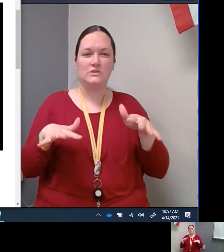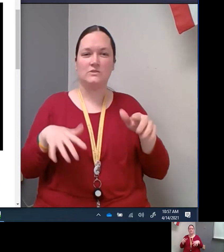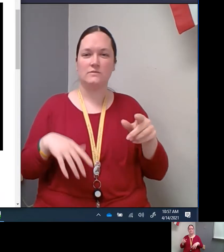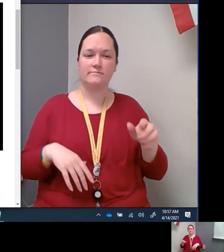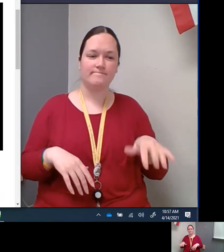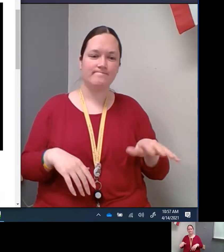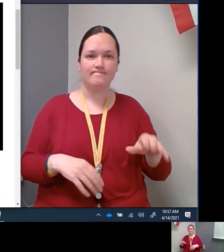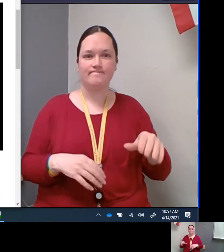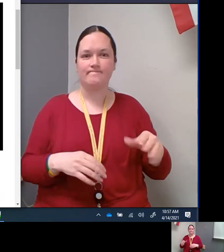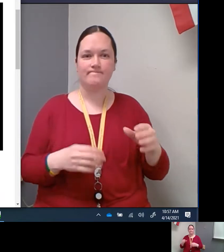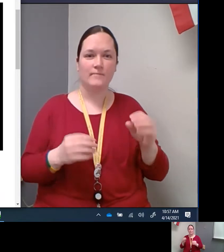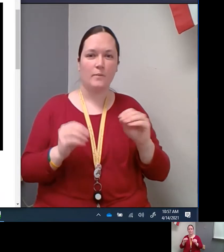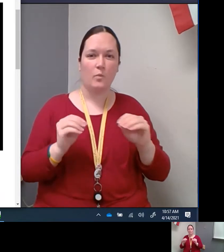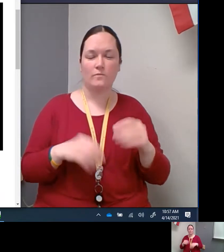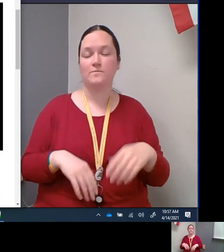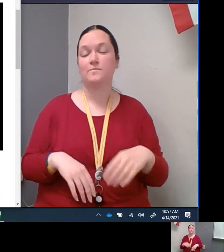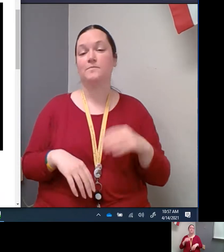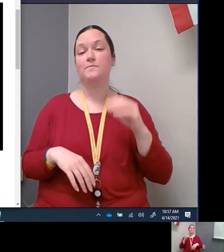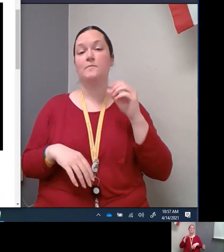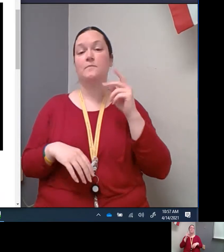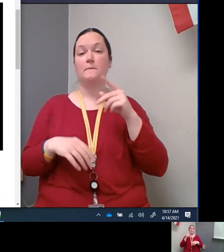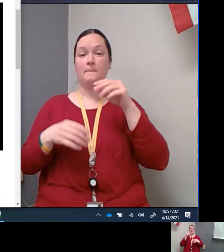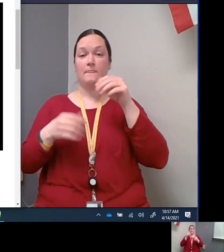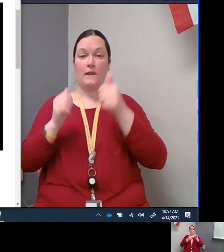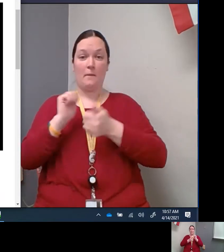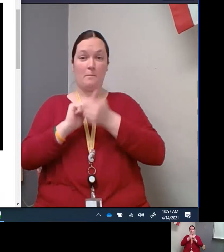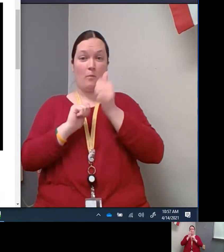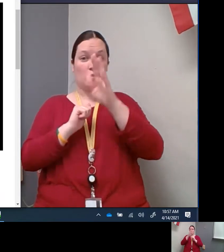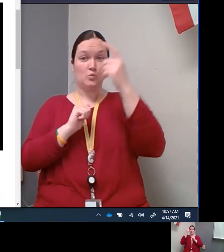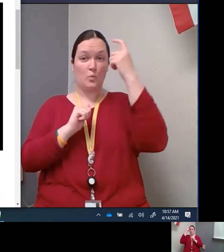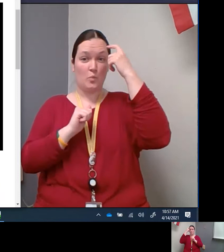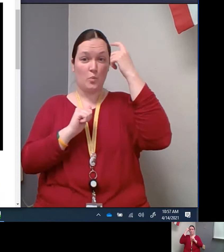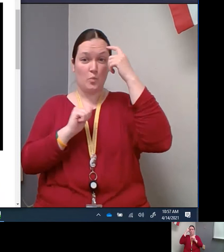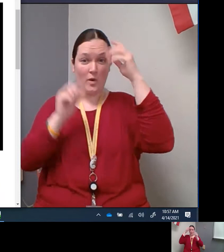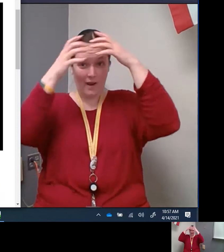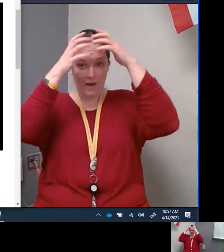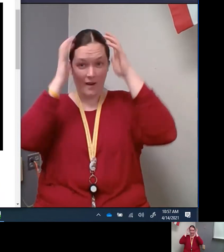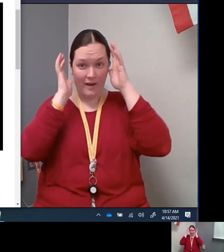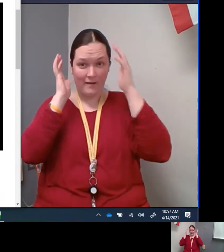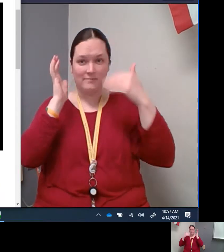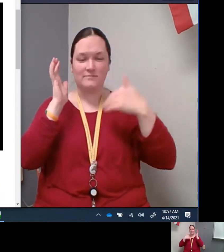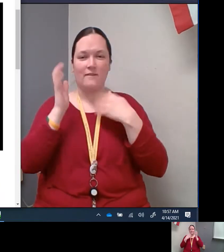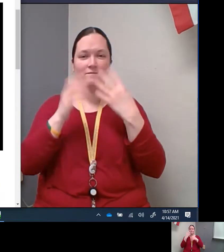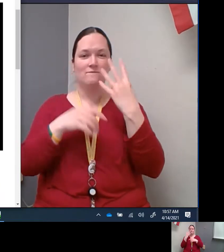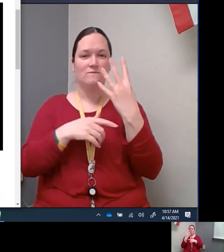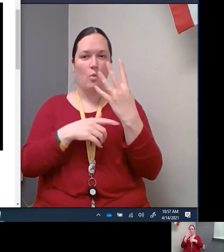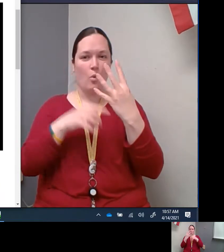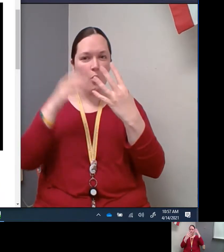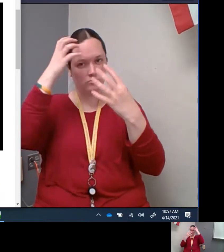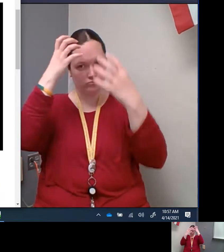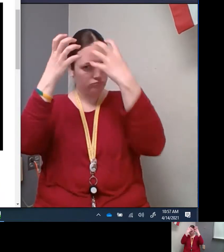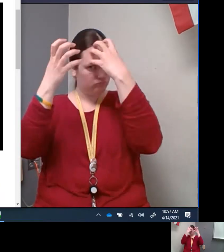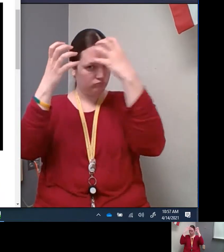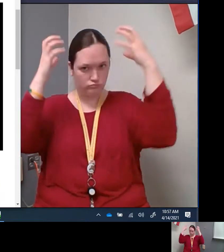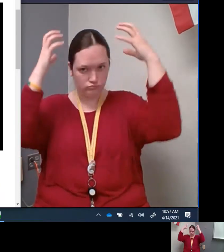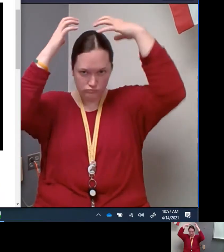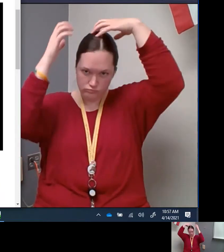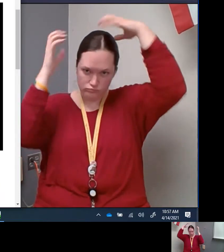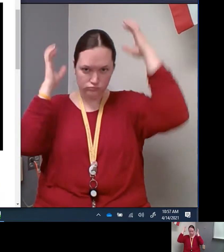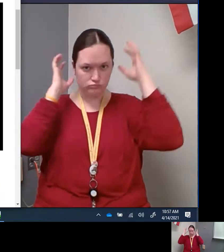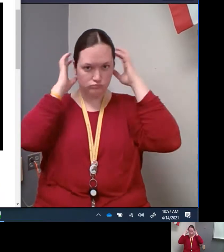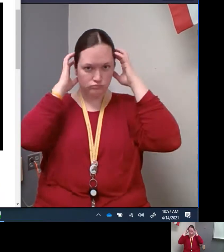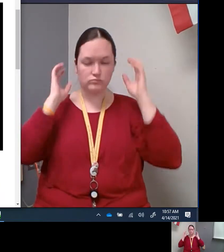cortex, and that's going to make up about 80% of the brain. So it's most of the brain itself, and it's broken apart into these four lobes. And so if we start in the front